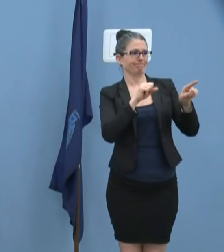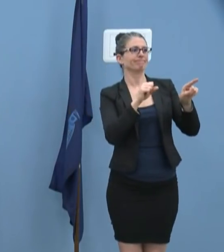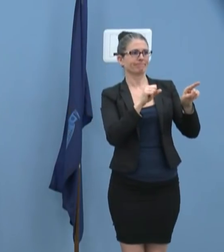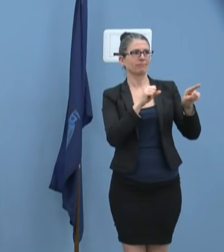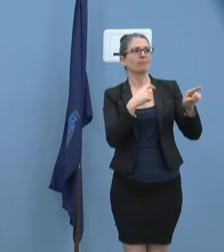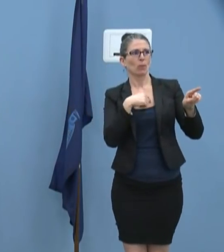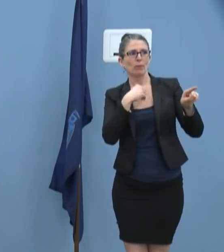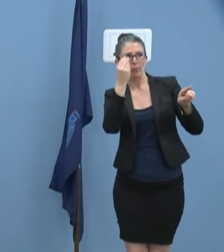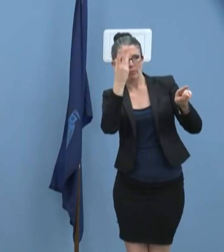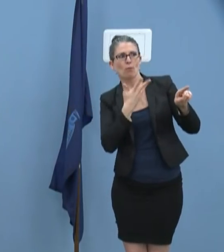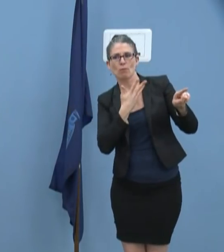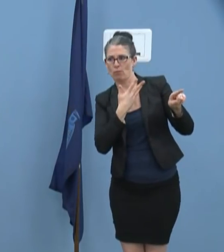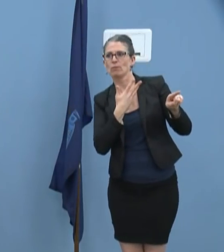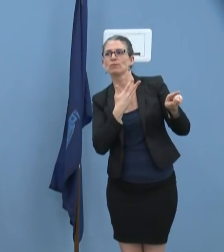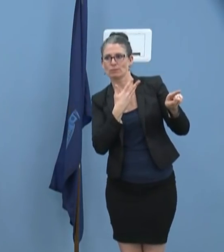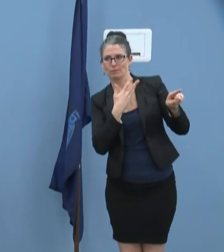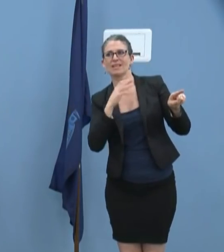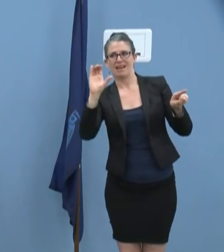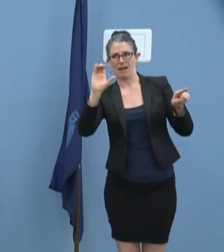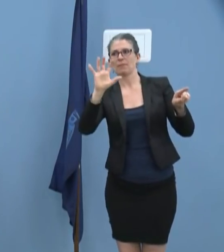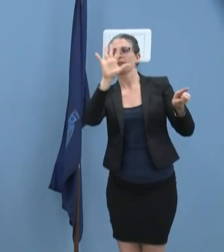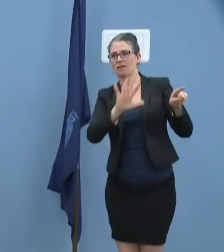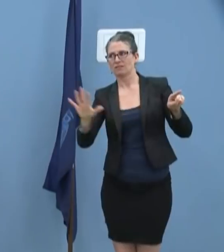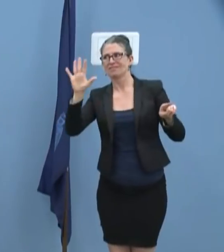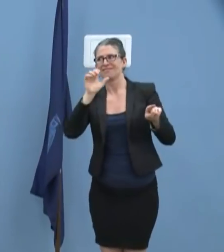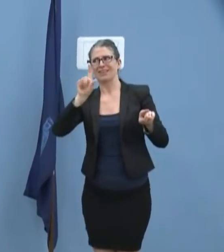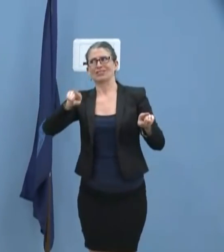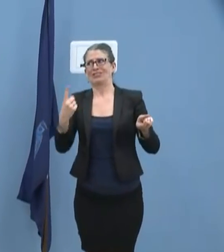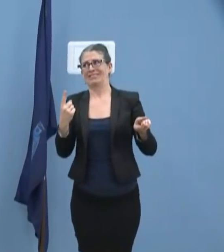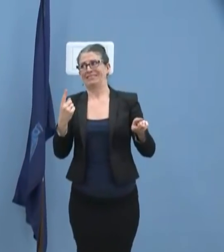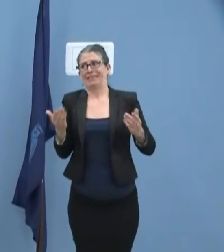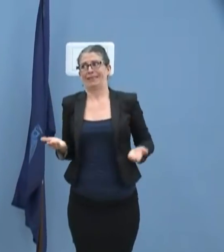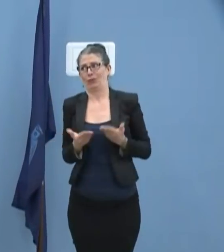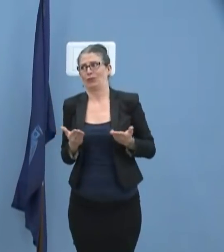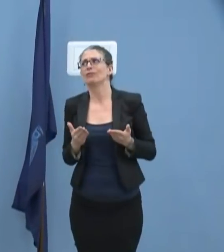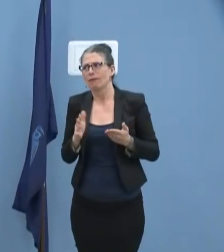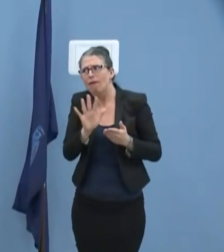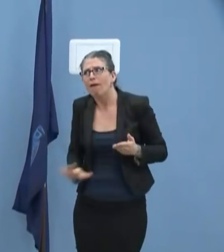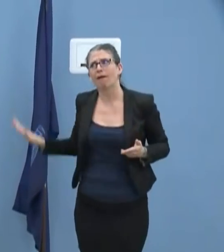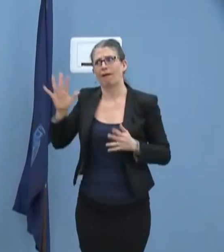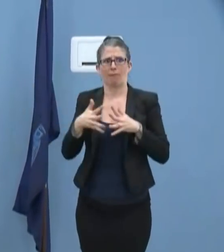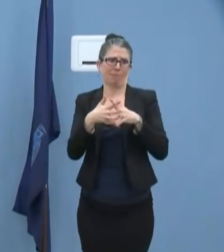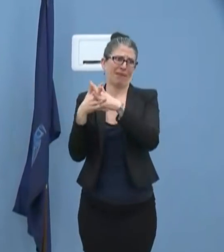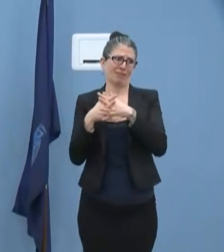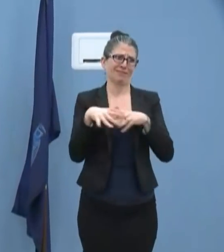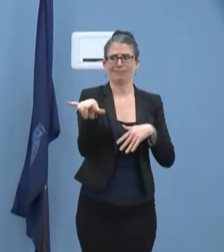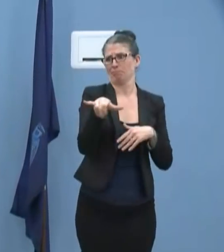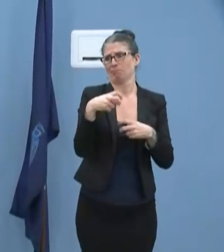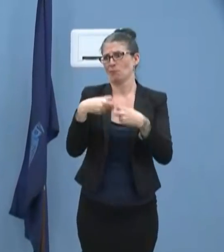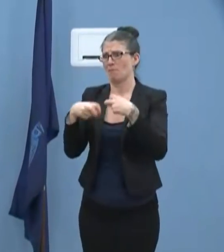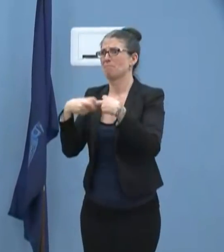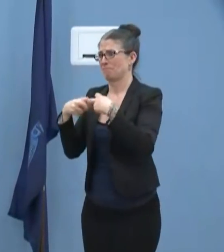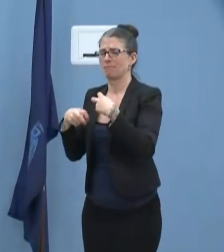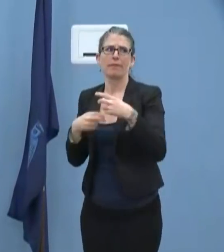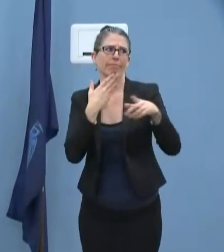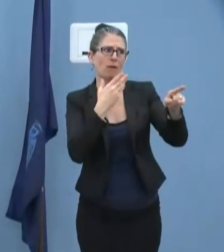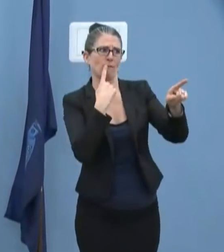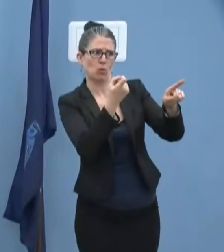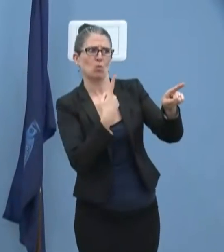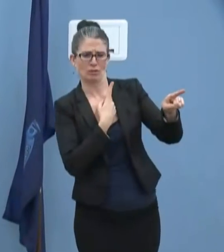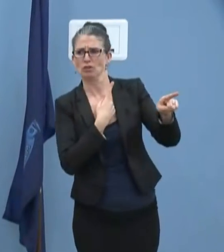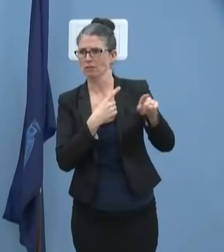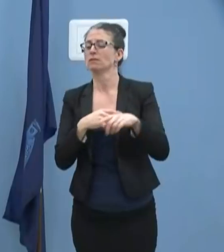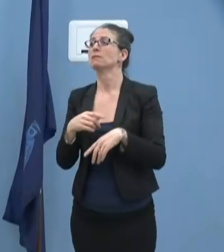Ensuring adequate supplies, and for the benefit of viewers, I've been asked to repeat questions. Steve's question is,